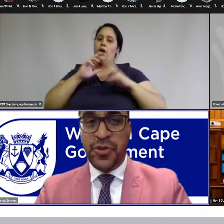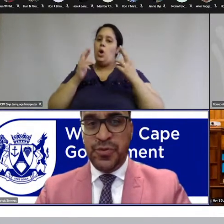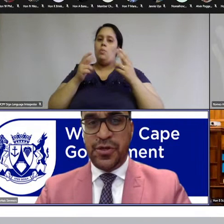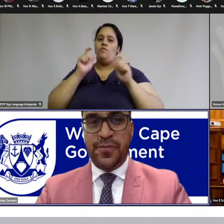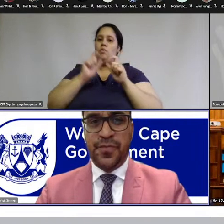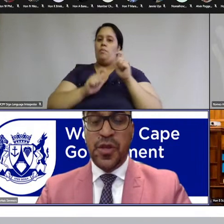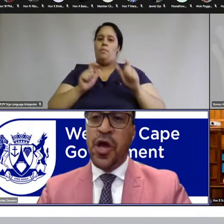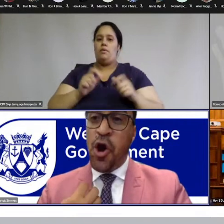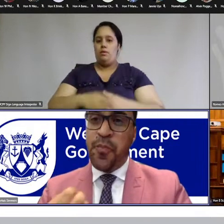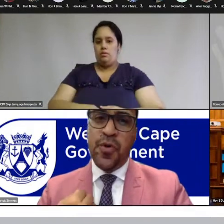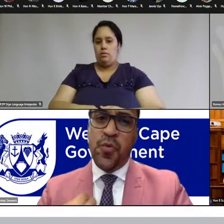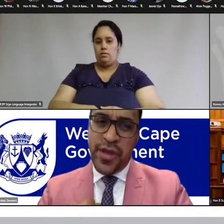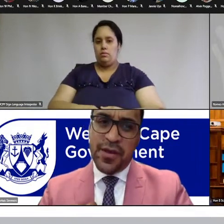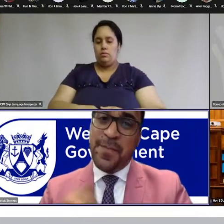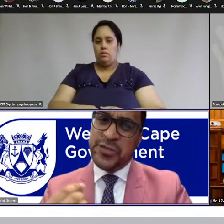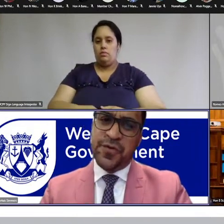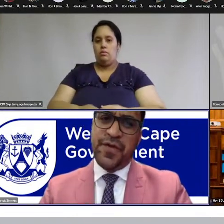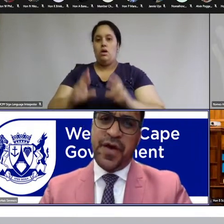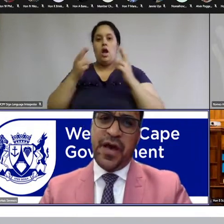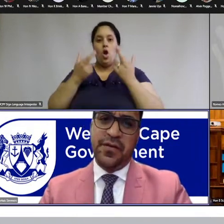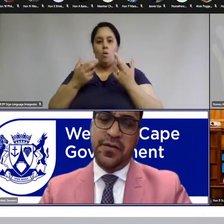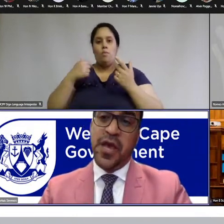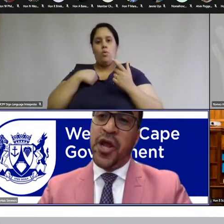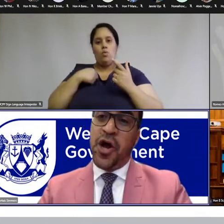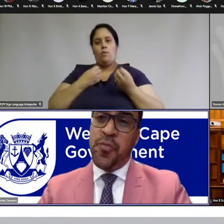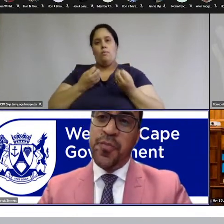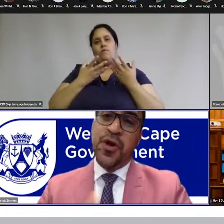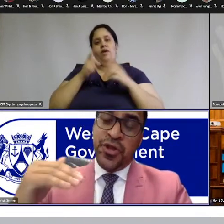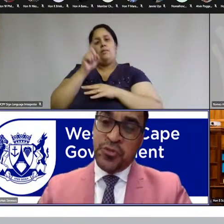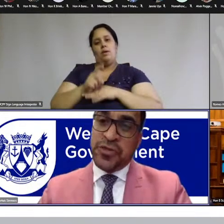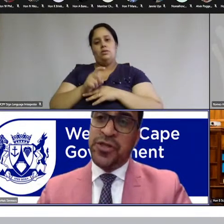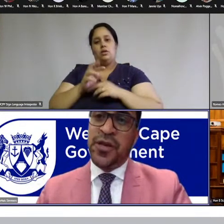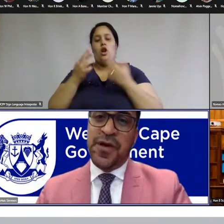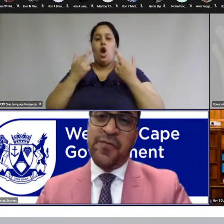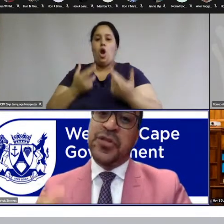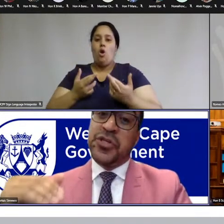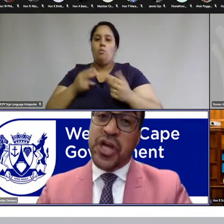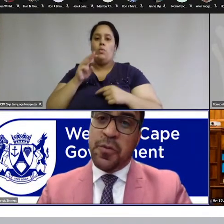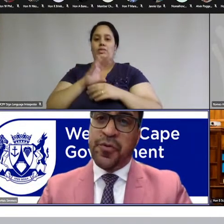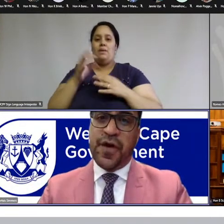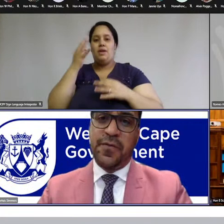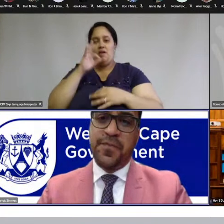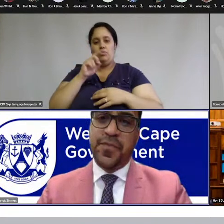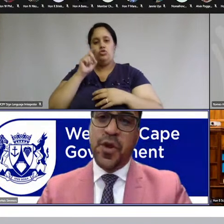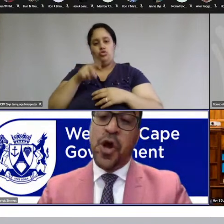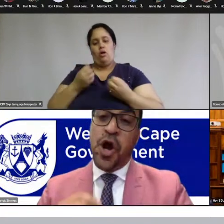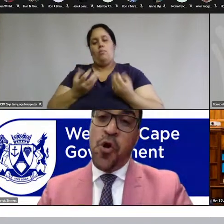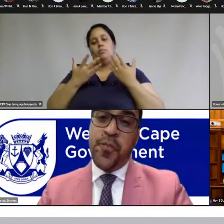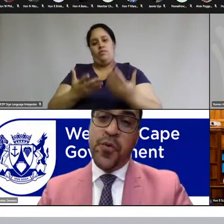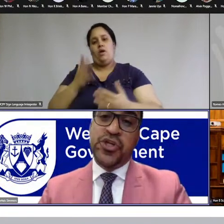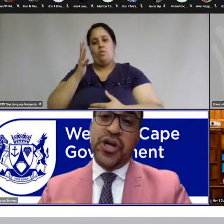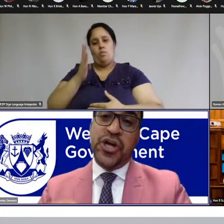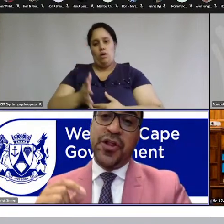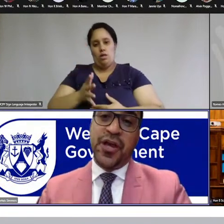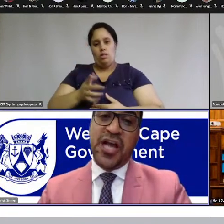people, Deputy Speaker. Hope we must provide, and hope this Western Cape government shall provide. Hope we shall realize